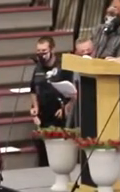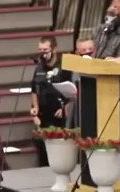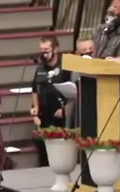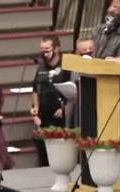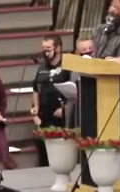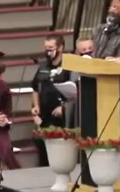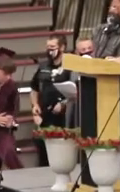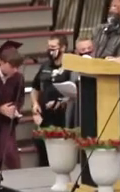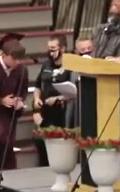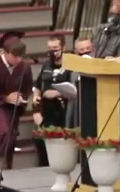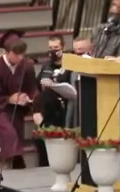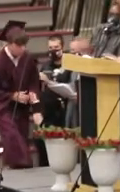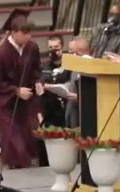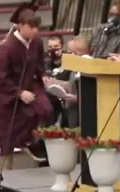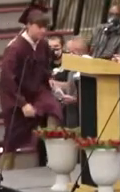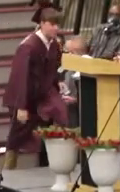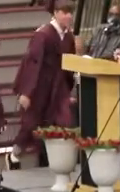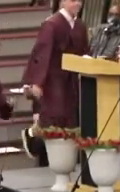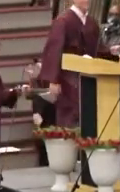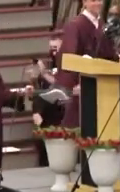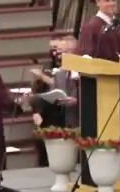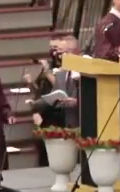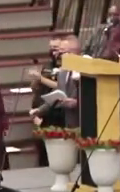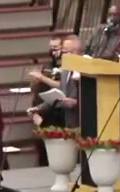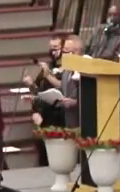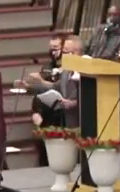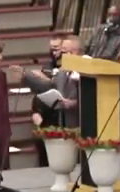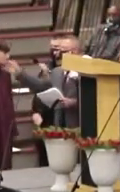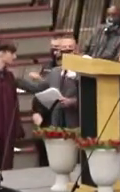Philip Justin Weiskel.